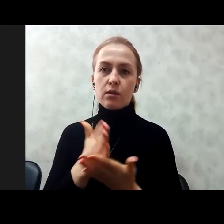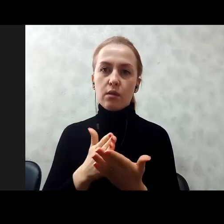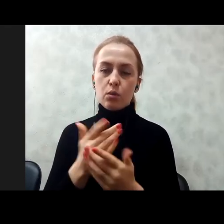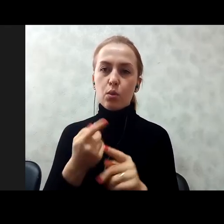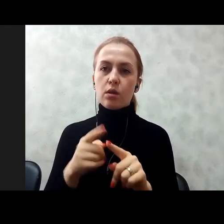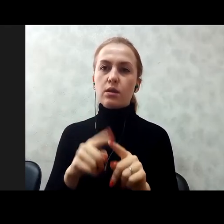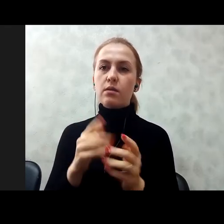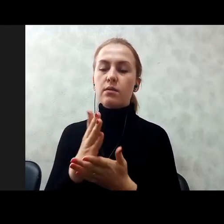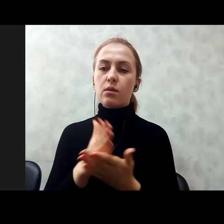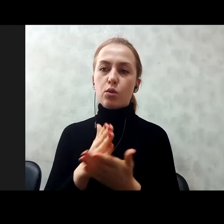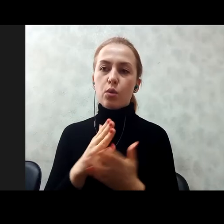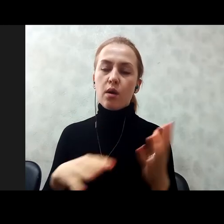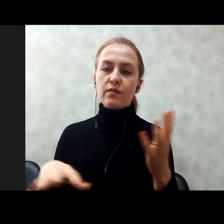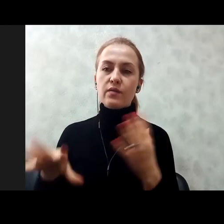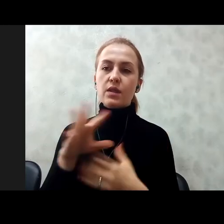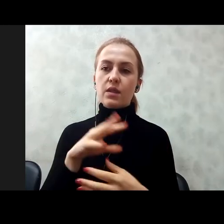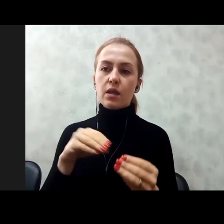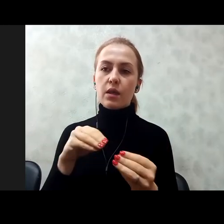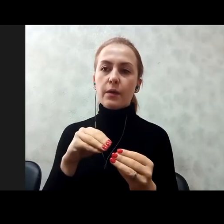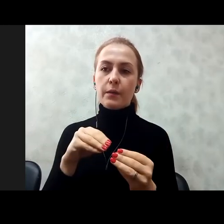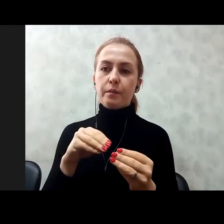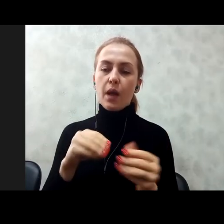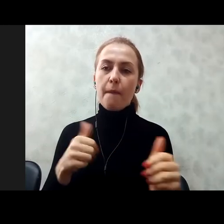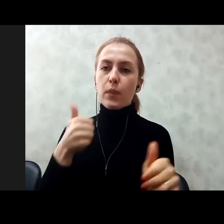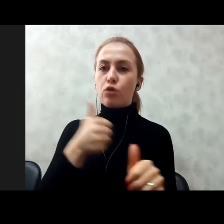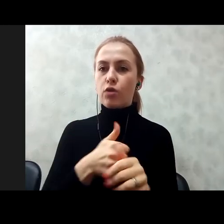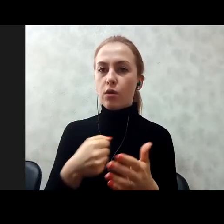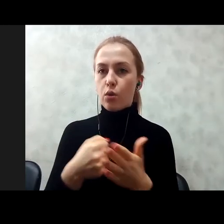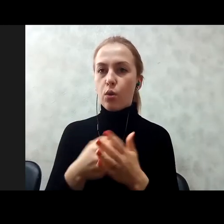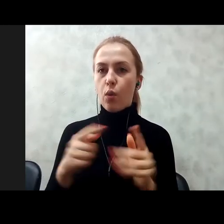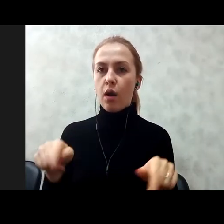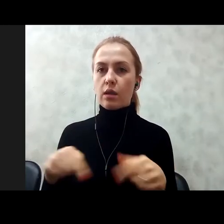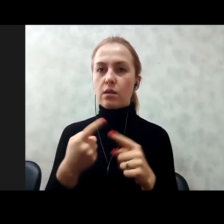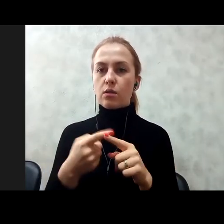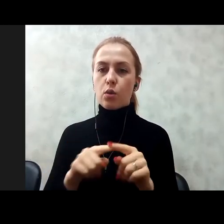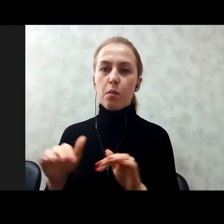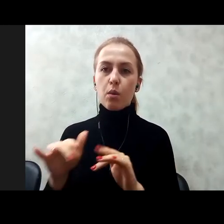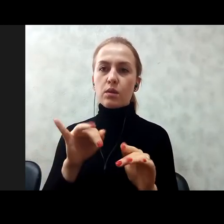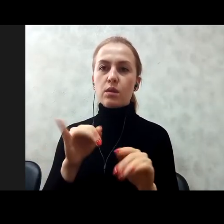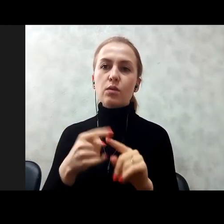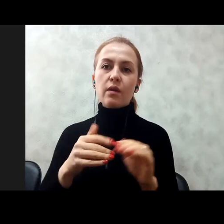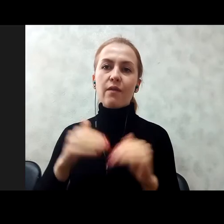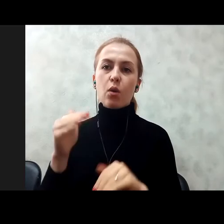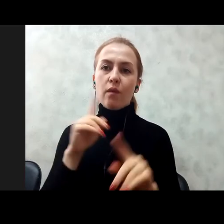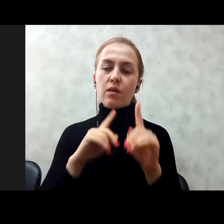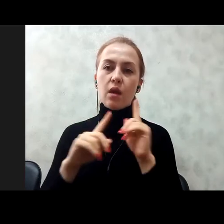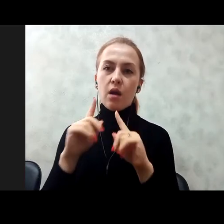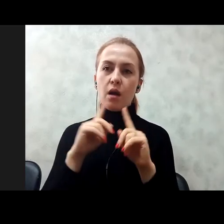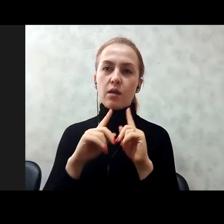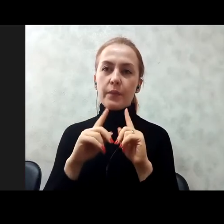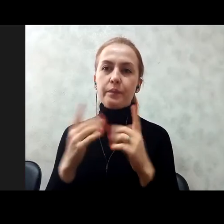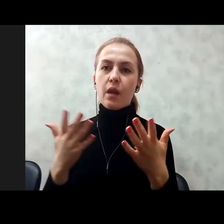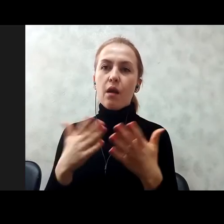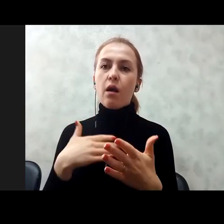the credit is due not only to our organization, but all others. The